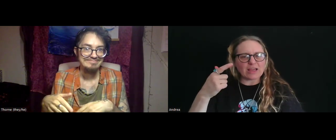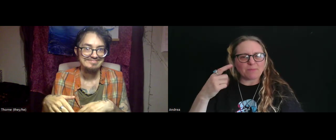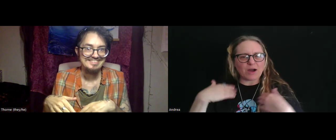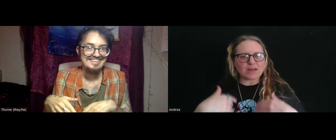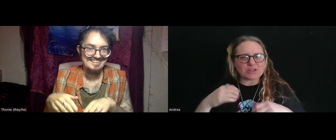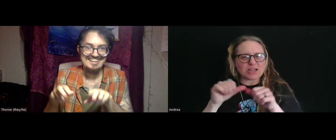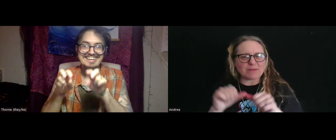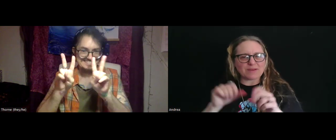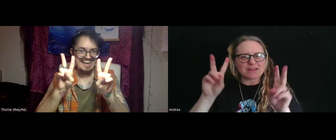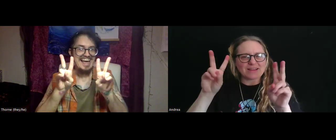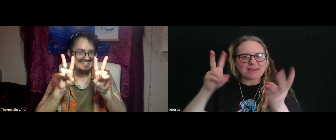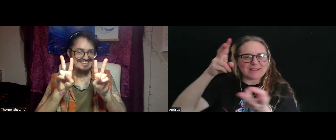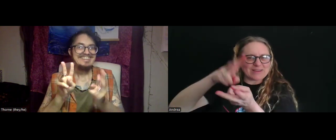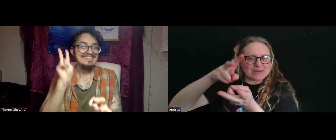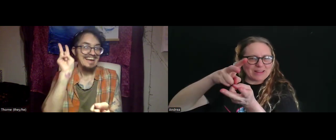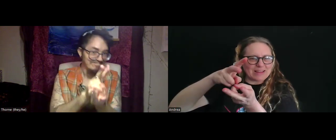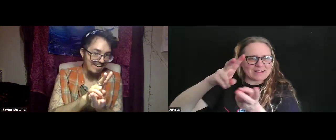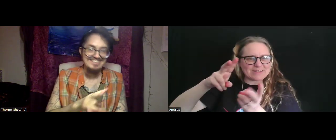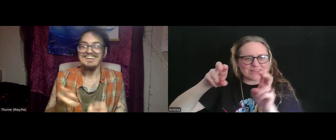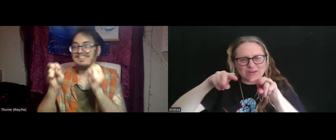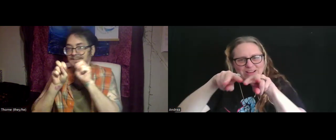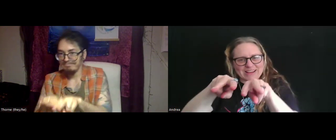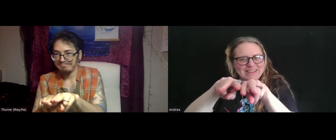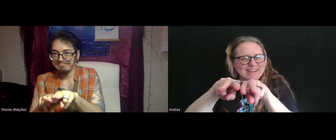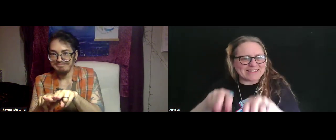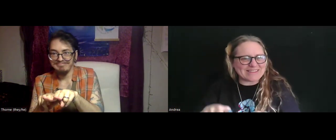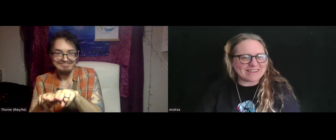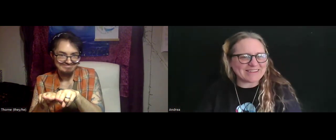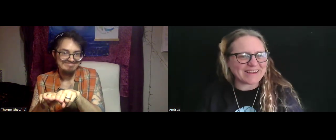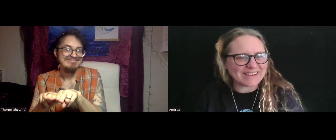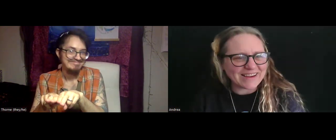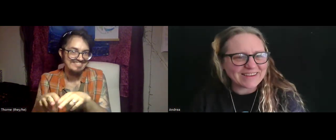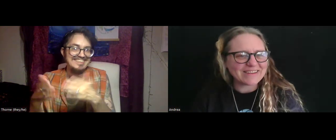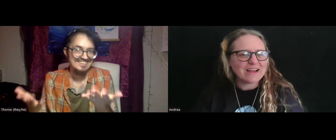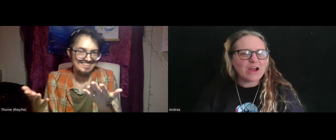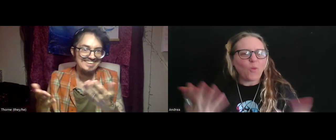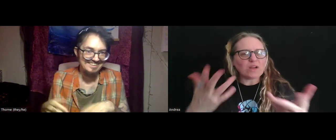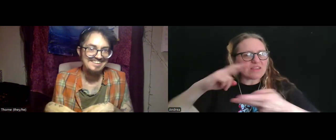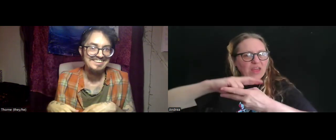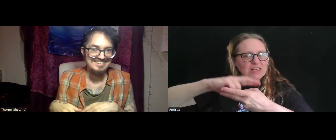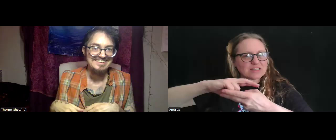the leg body shape. Like it can be like this or like this. Yeah, yeah. What's this?